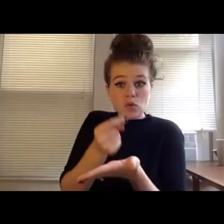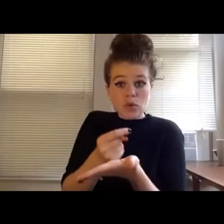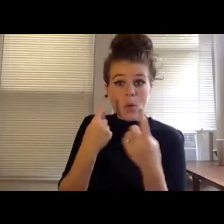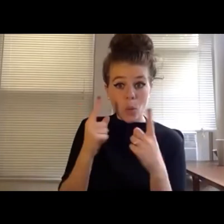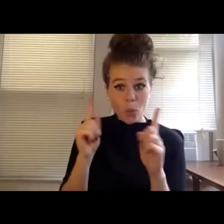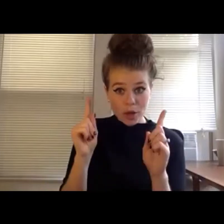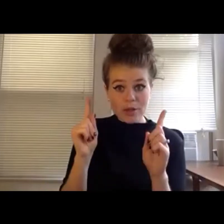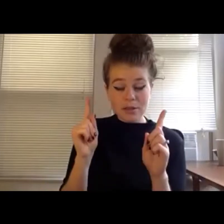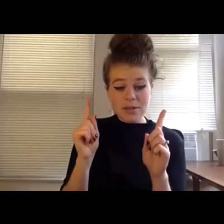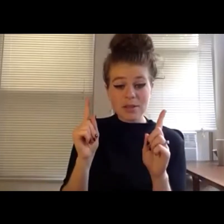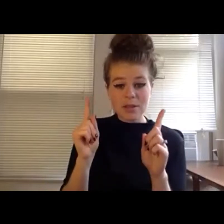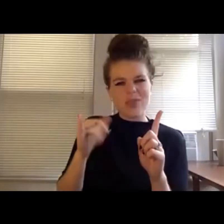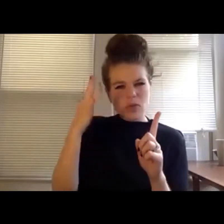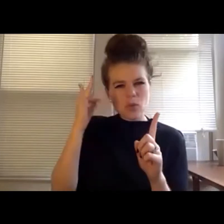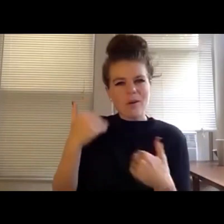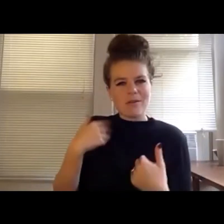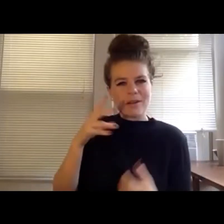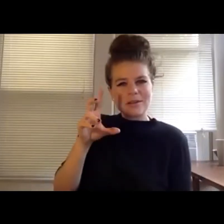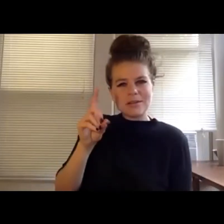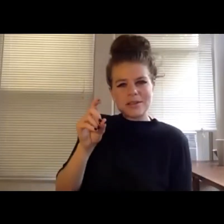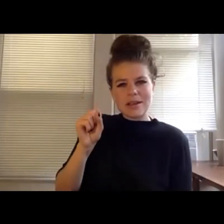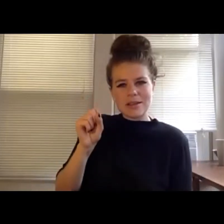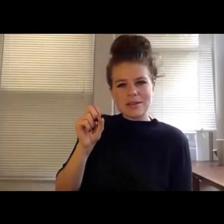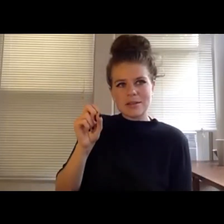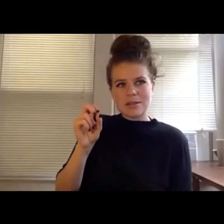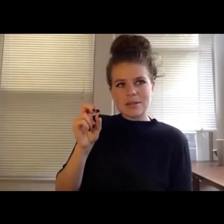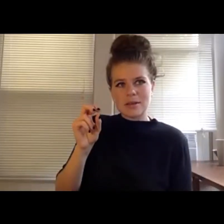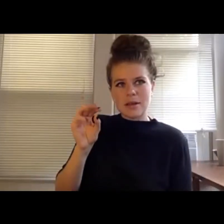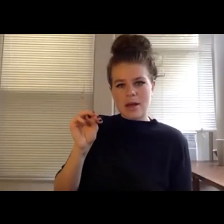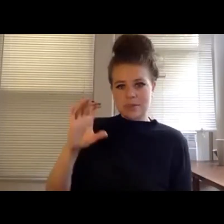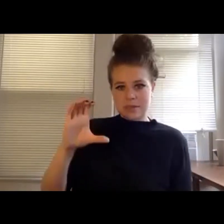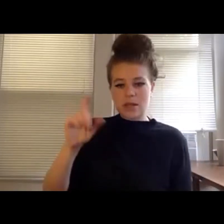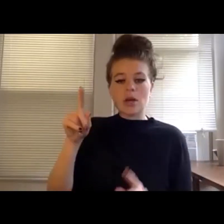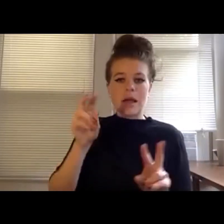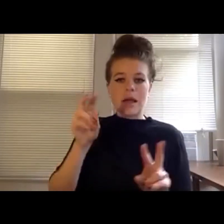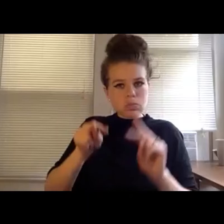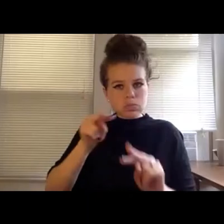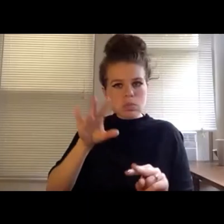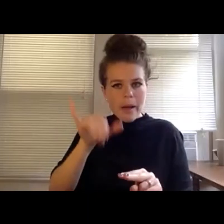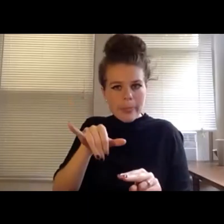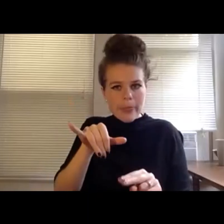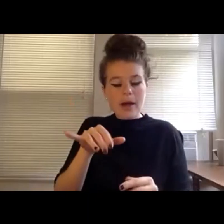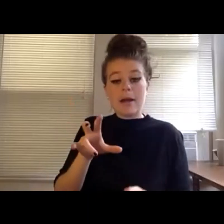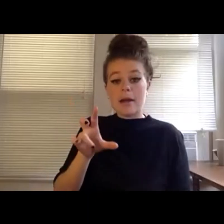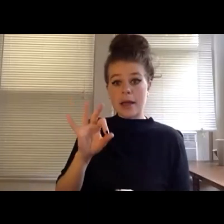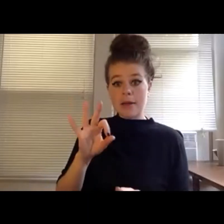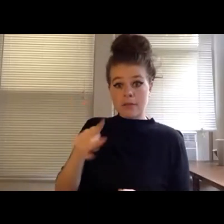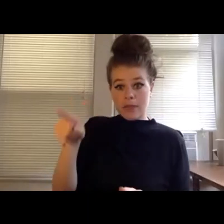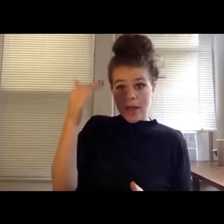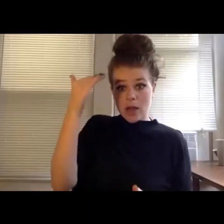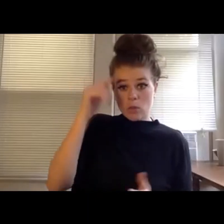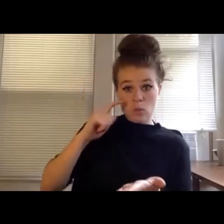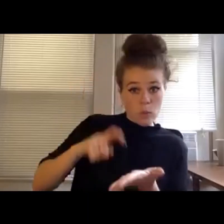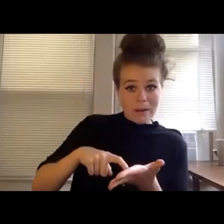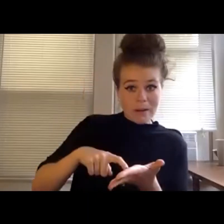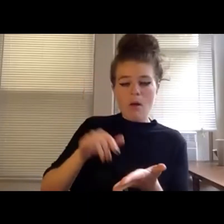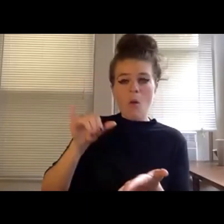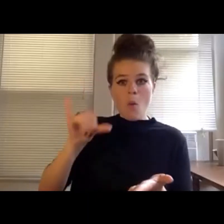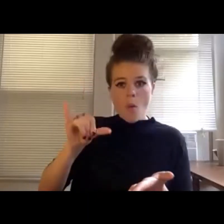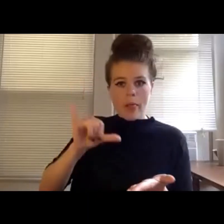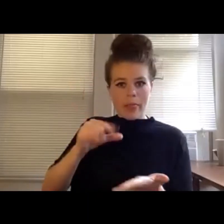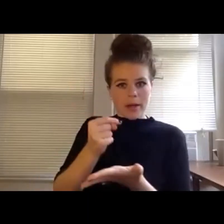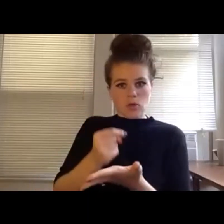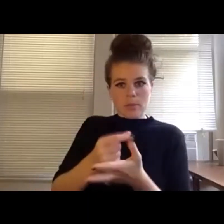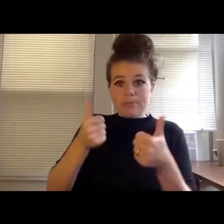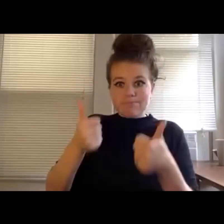these Dsmc, as I mentioned, Dsmc to review these data. As soon as they know that this treatment actually is efficacious